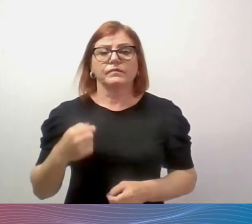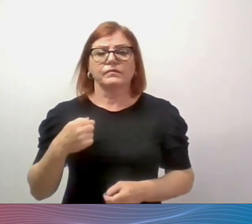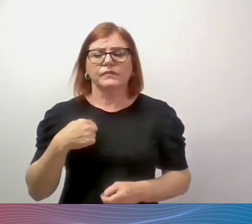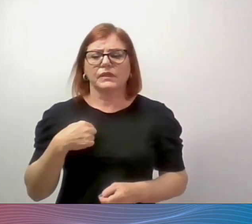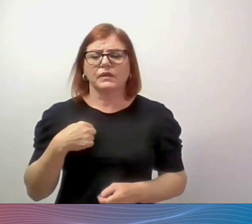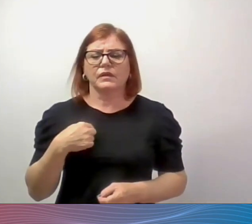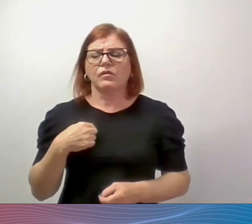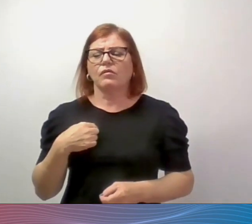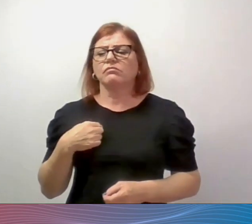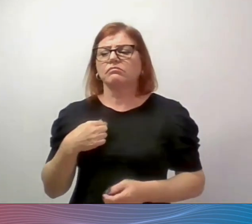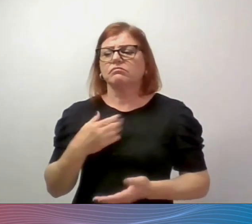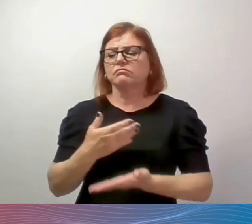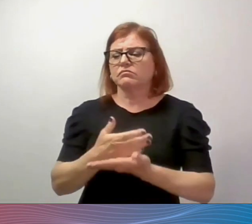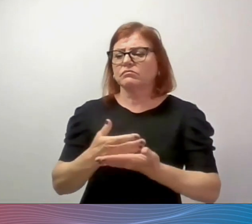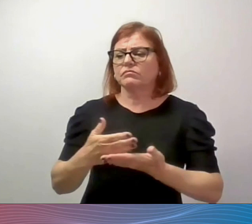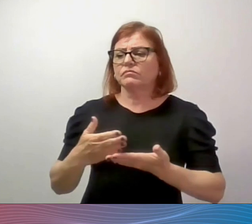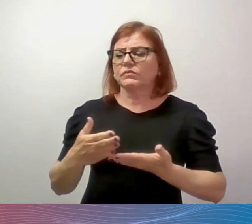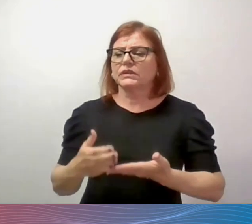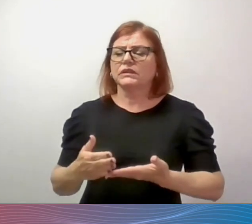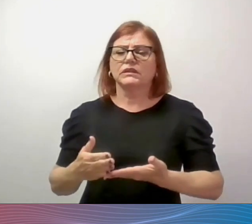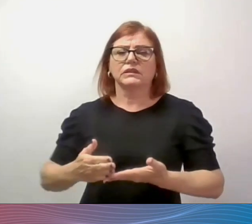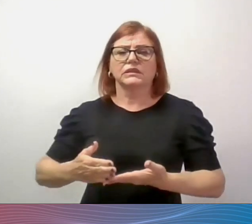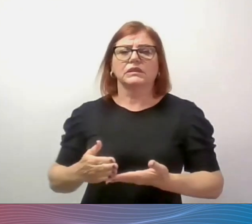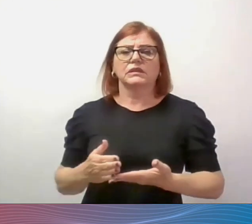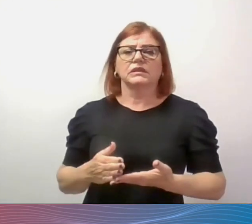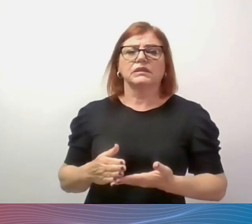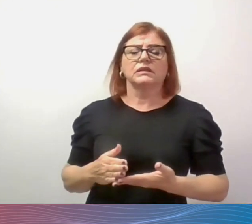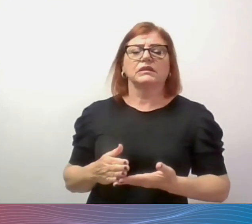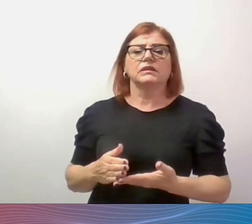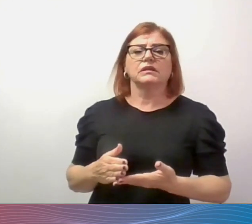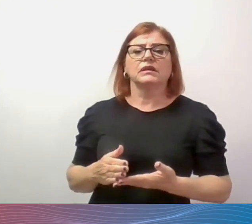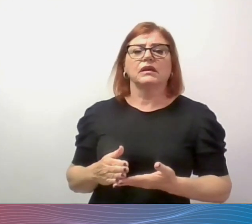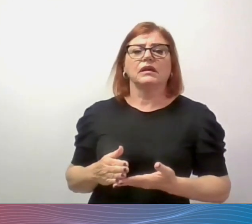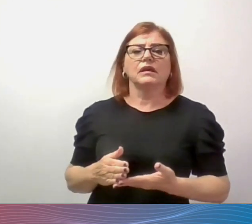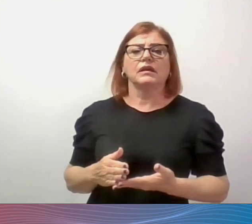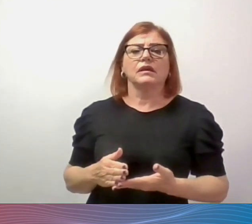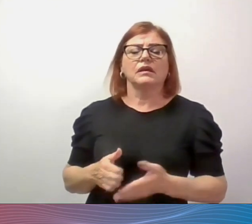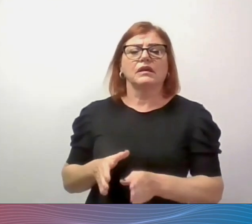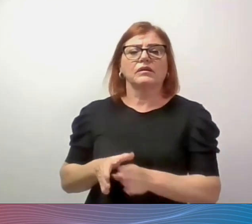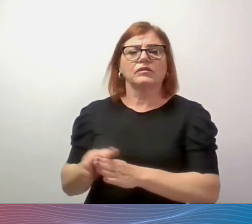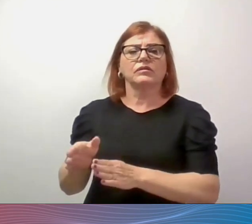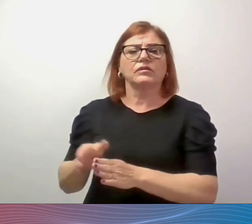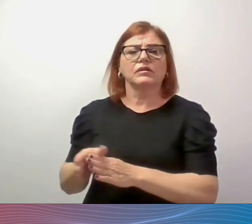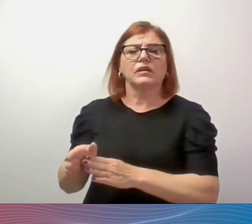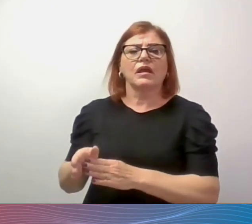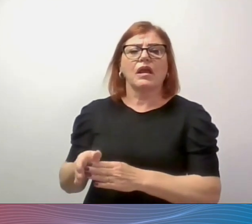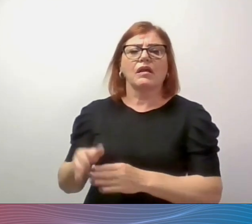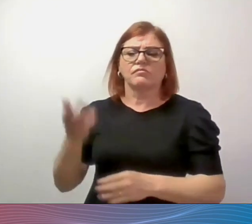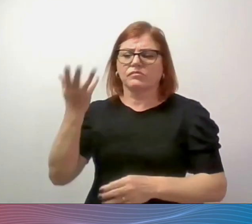serving the Lord at a very young age. Nesse aspecto há